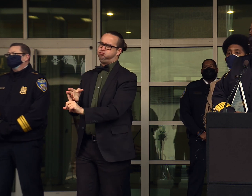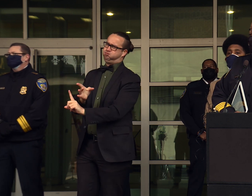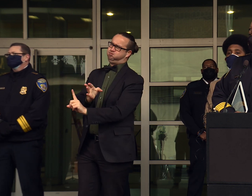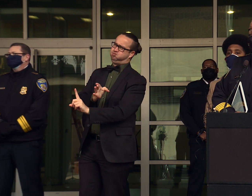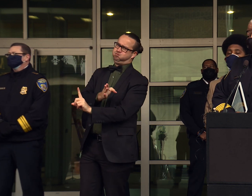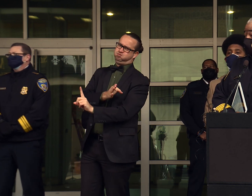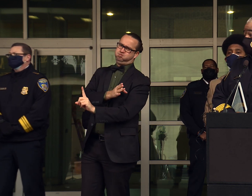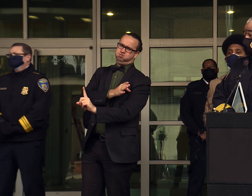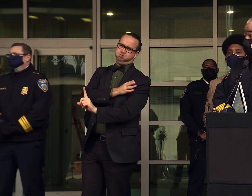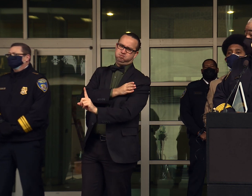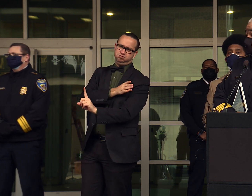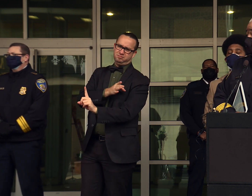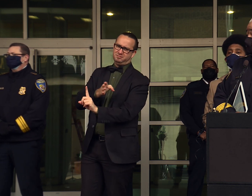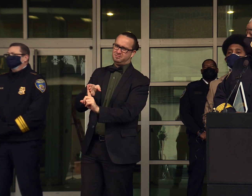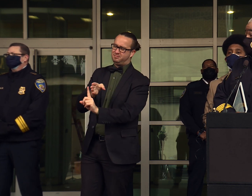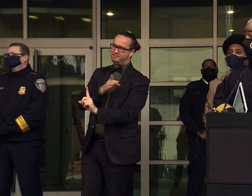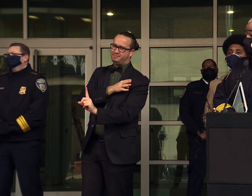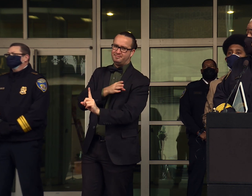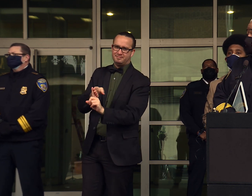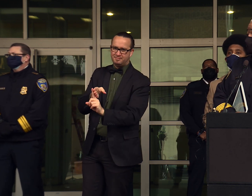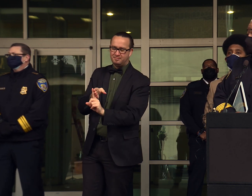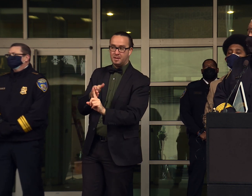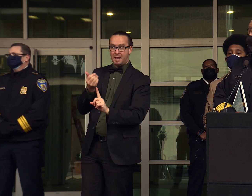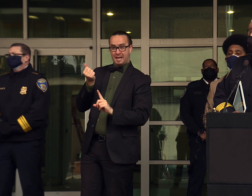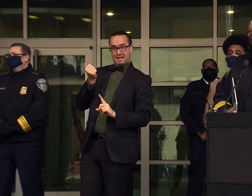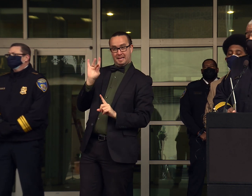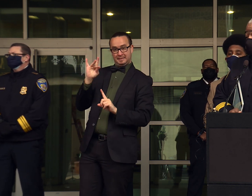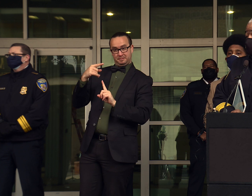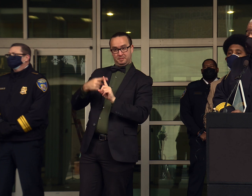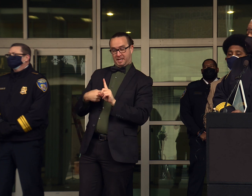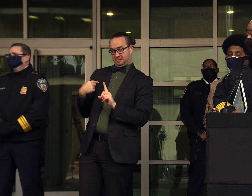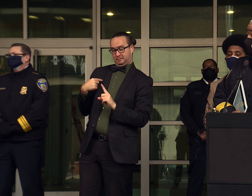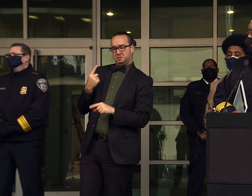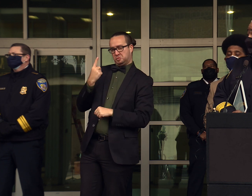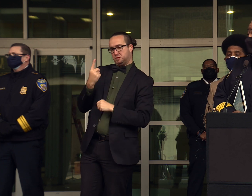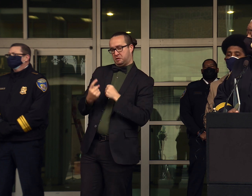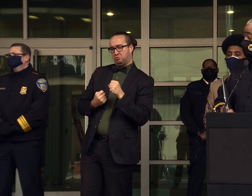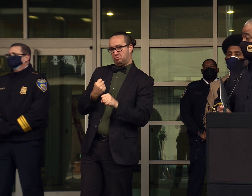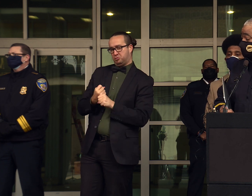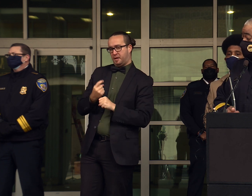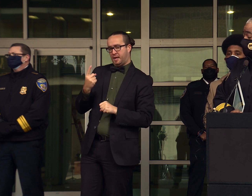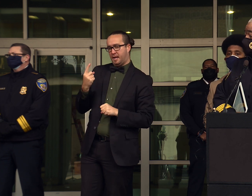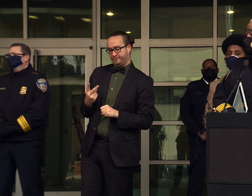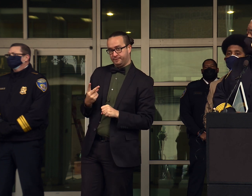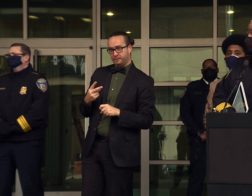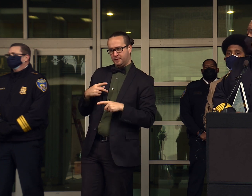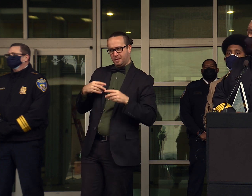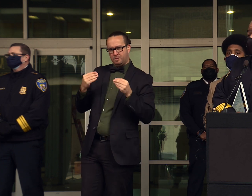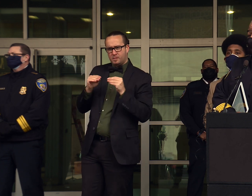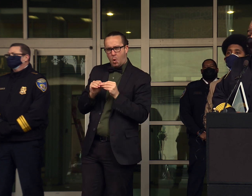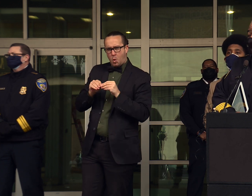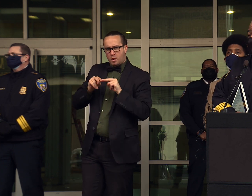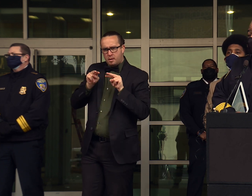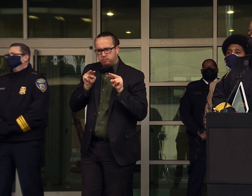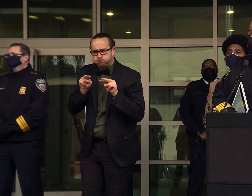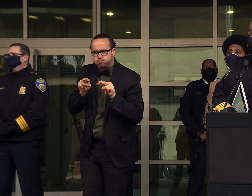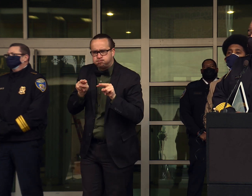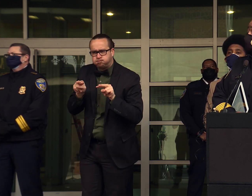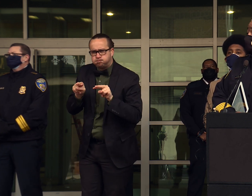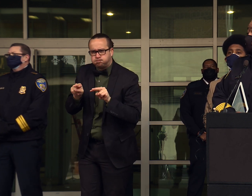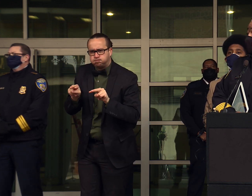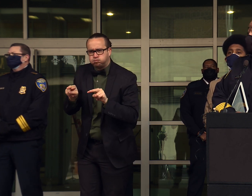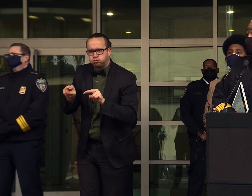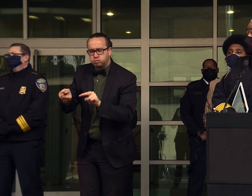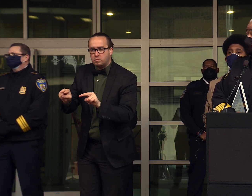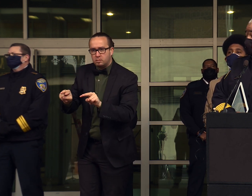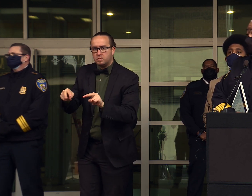months. The data supports something different. And so together we decided, under the mayor's leadership, certainly that we